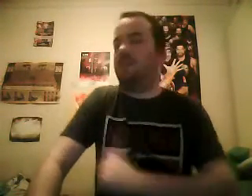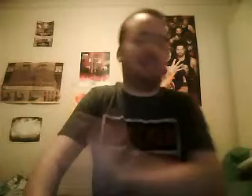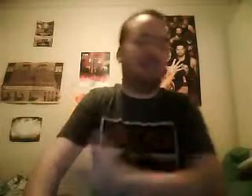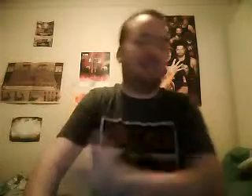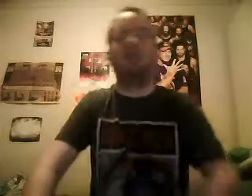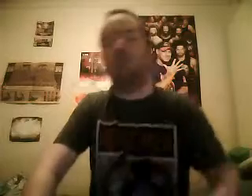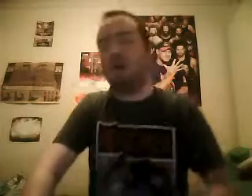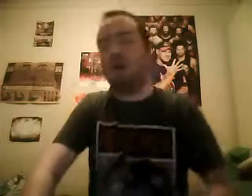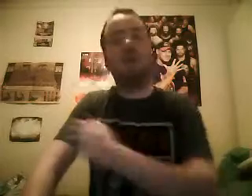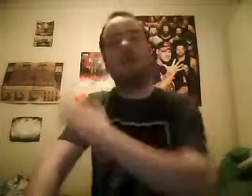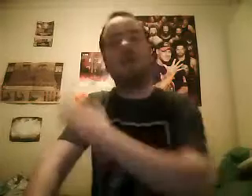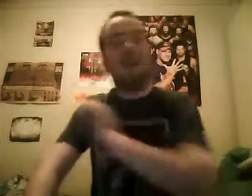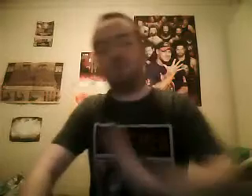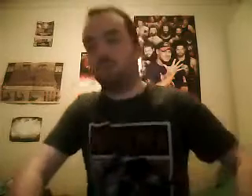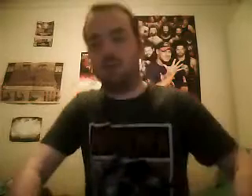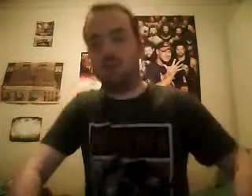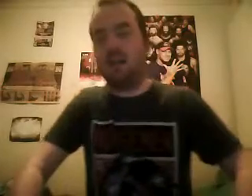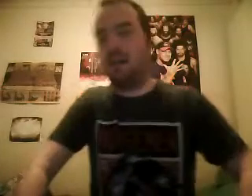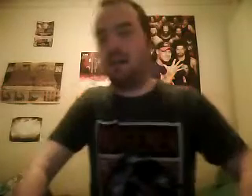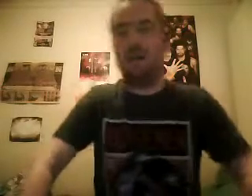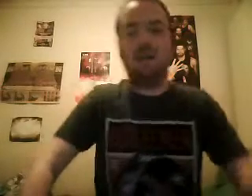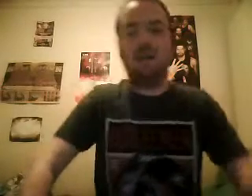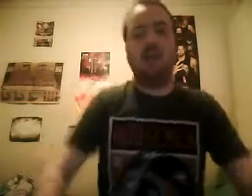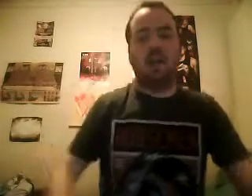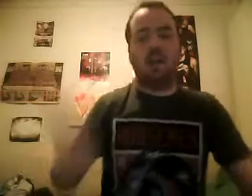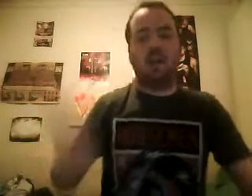I feel like that's a good match to put on